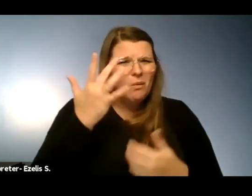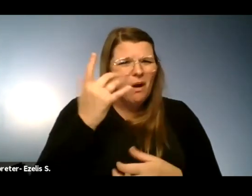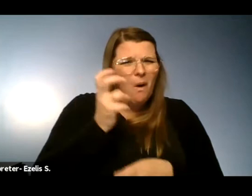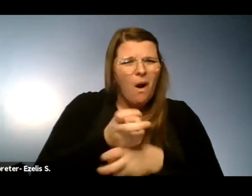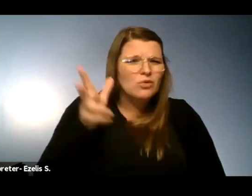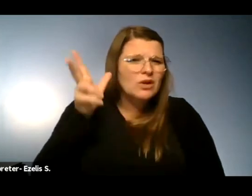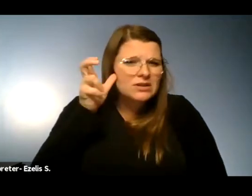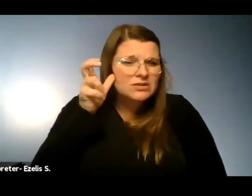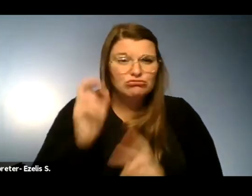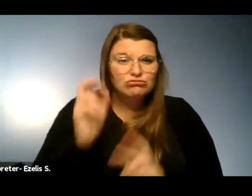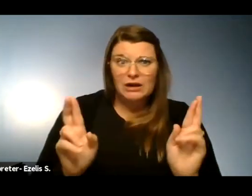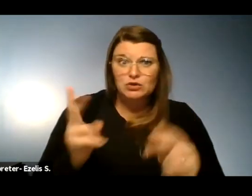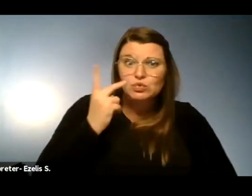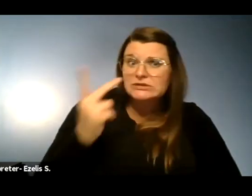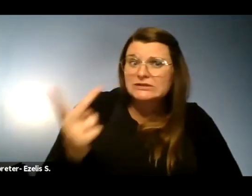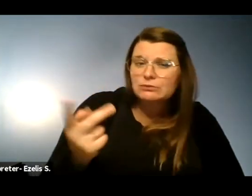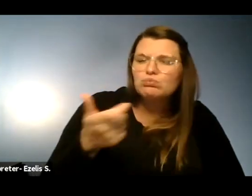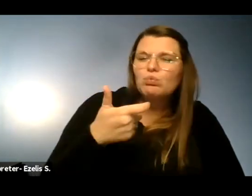watch and see.